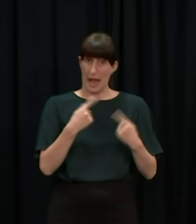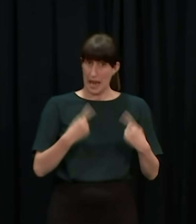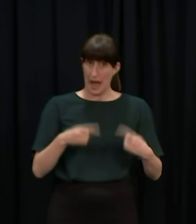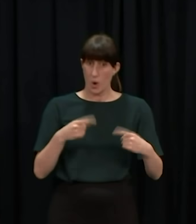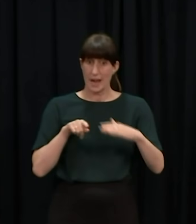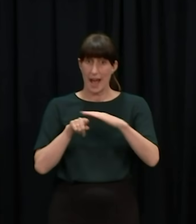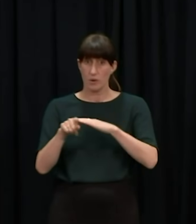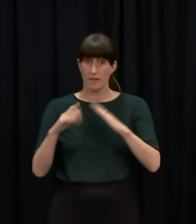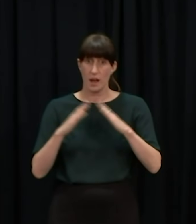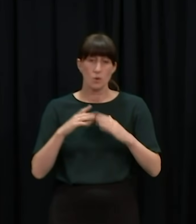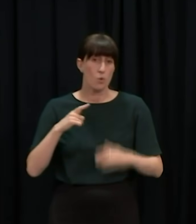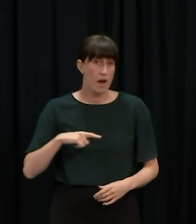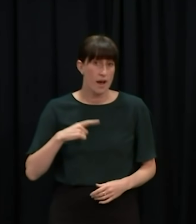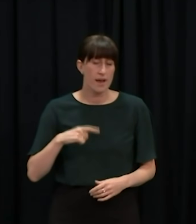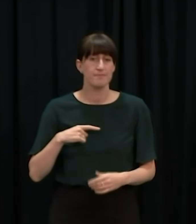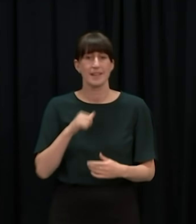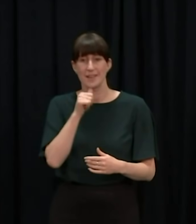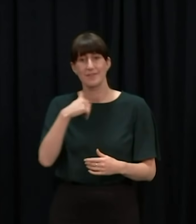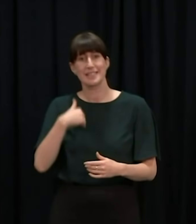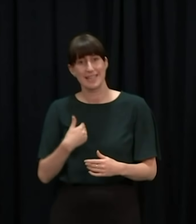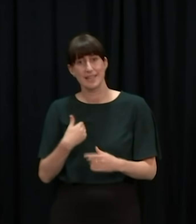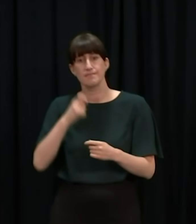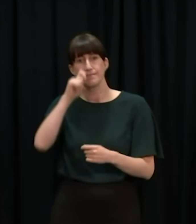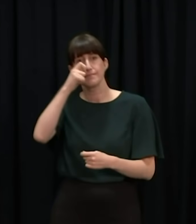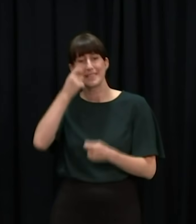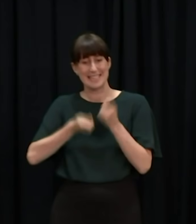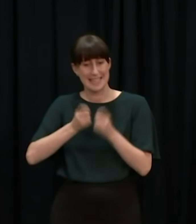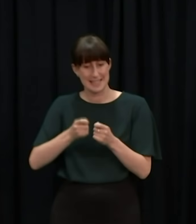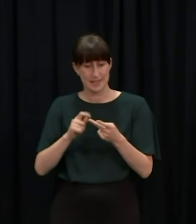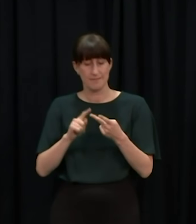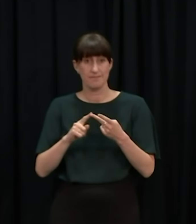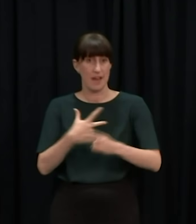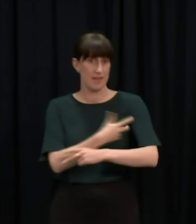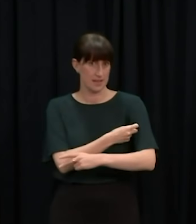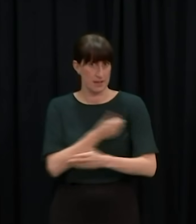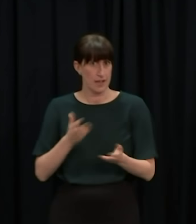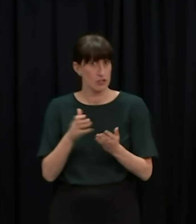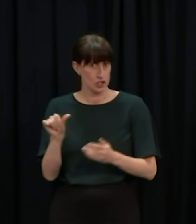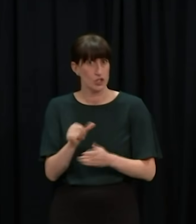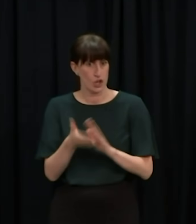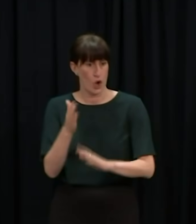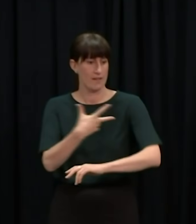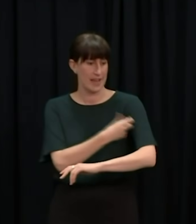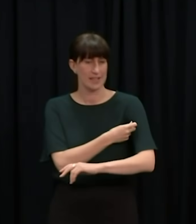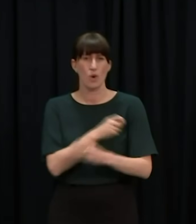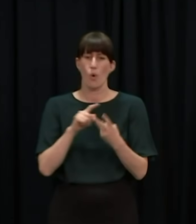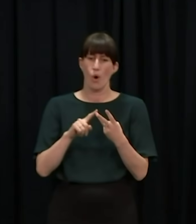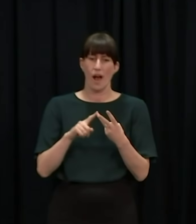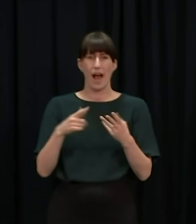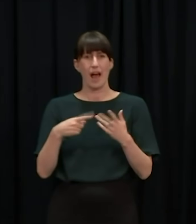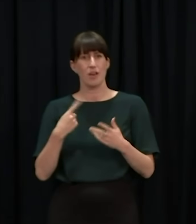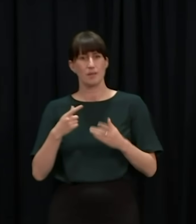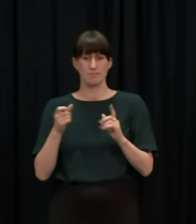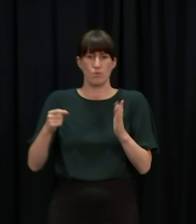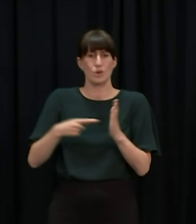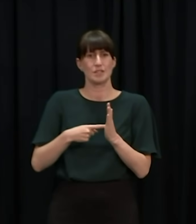a health service to get a COVID-19 vaccine, and I'd encourage you to do that, or for any other reason necessary to preserve your own